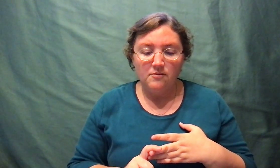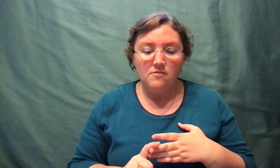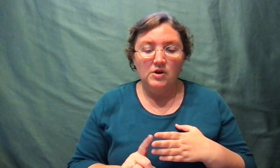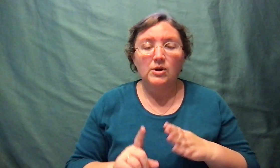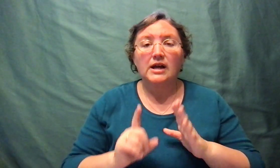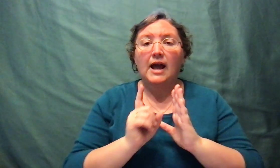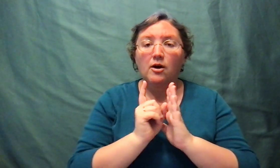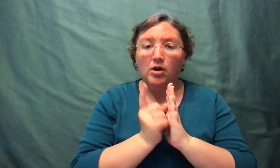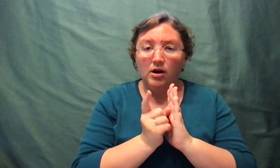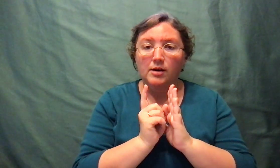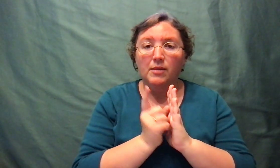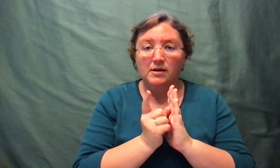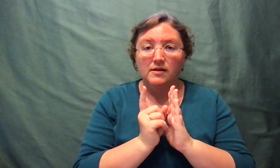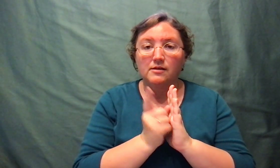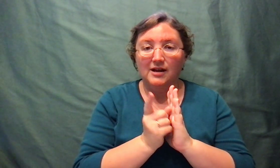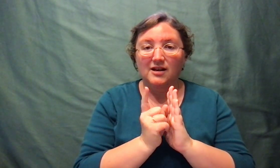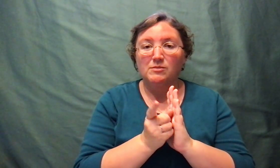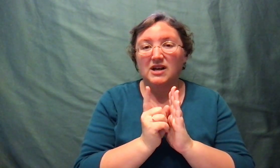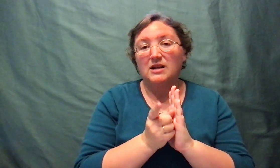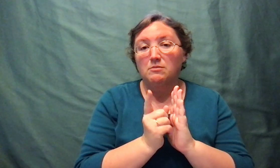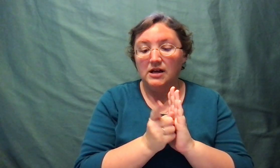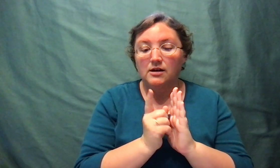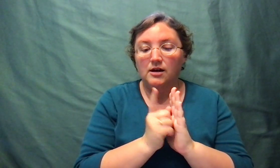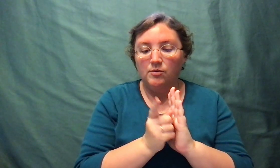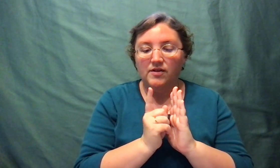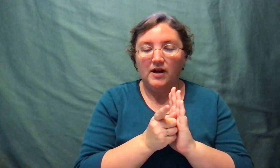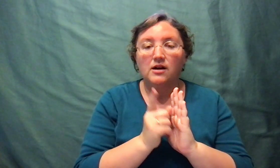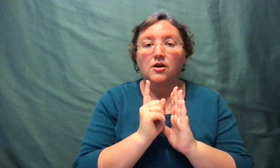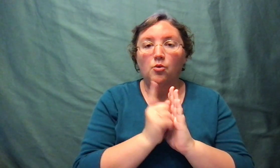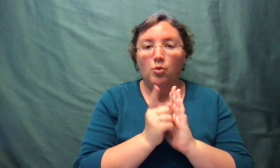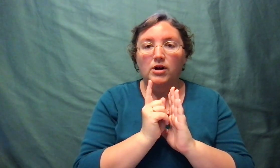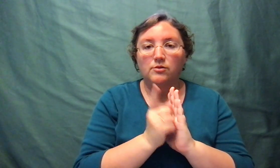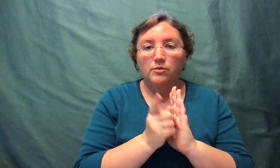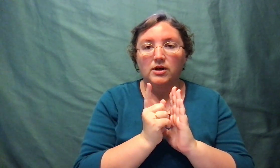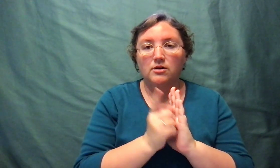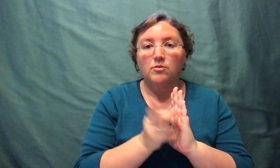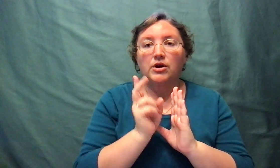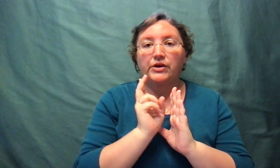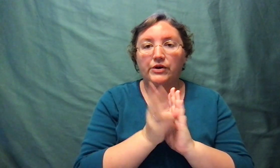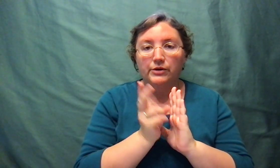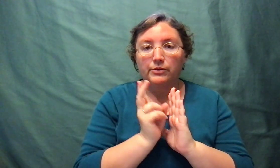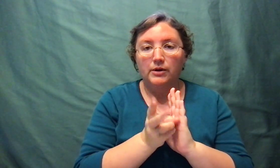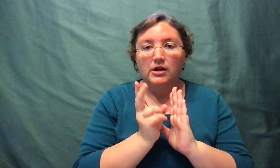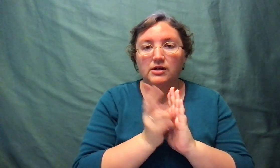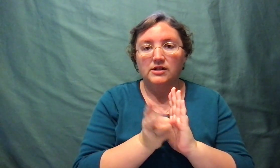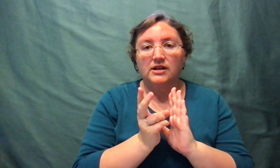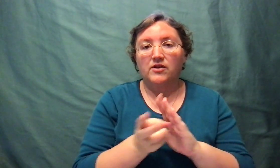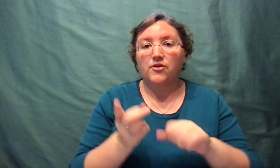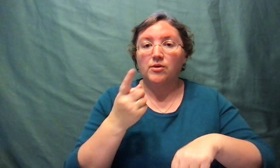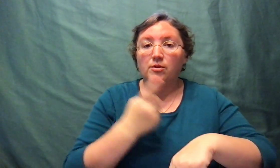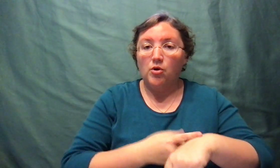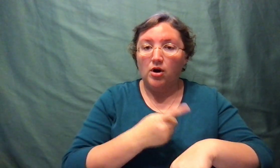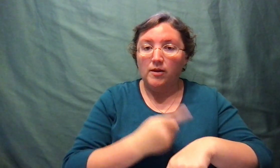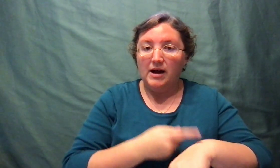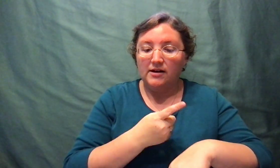You can count on it by like signing minute with that 1, 1, 1, 2, just to give another rhythm, or on the back of your